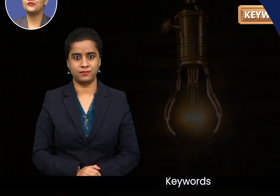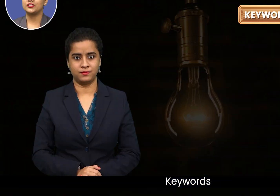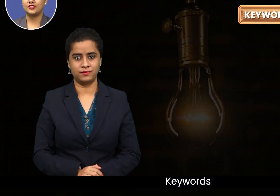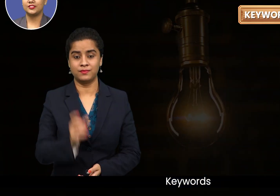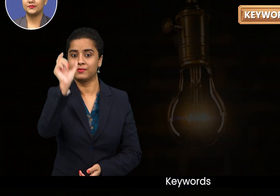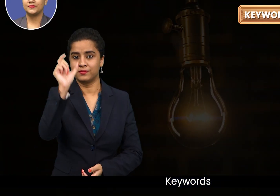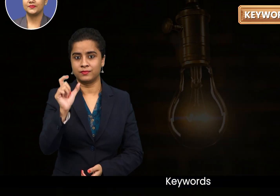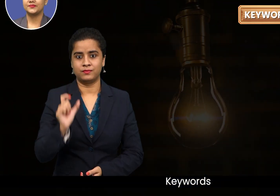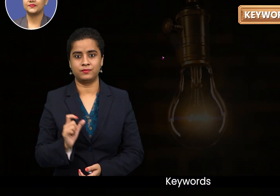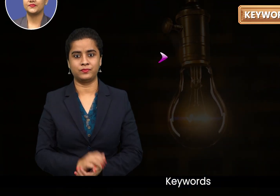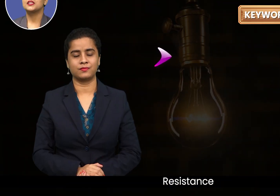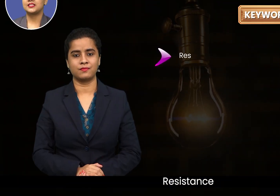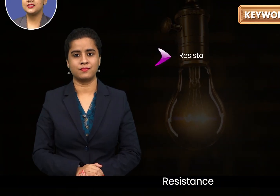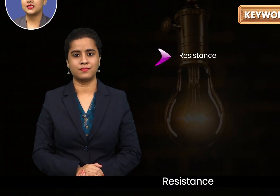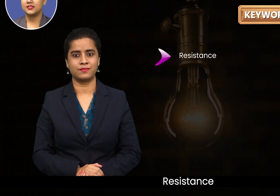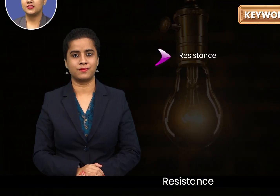Keywords.